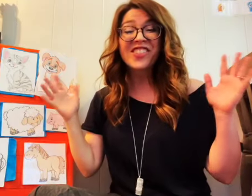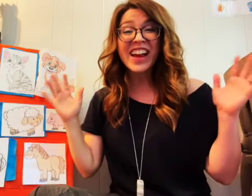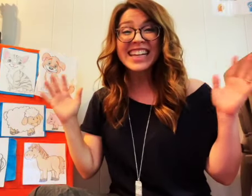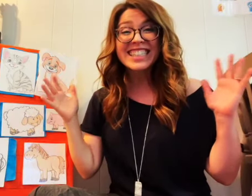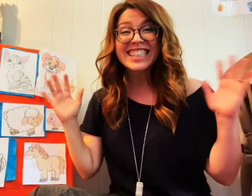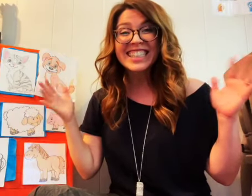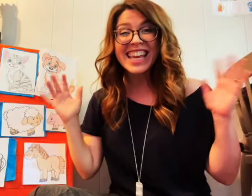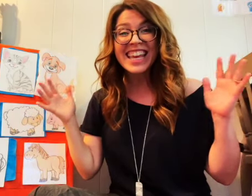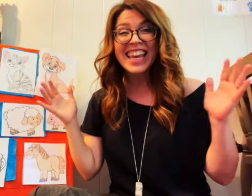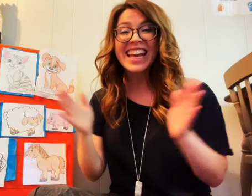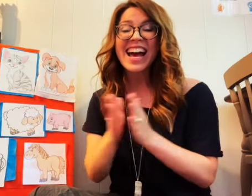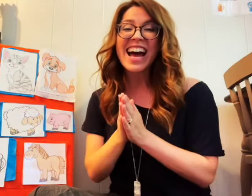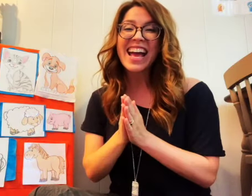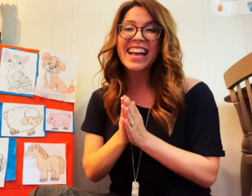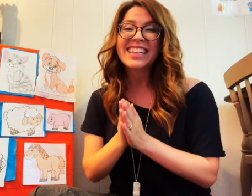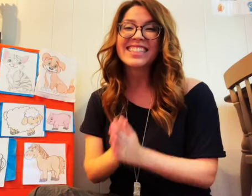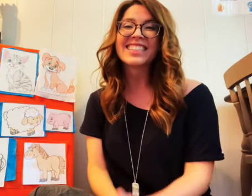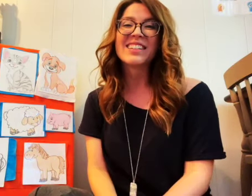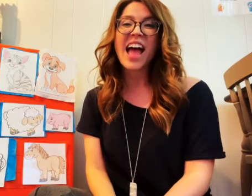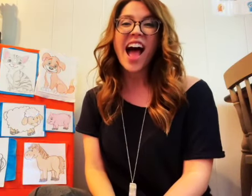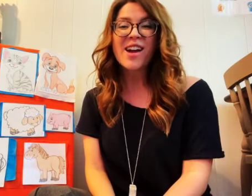Great singing, guys. I